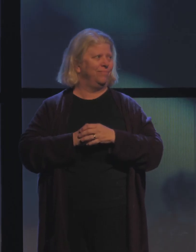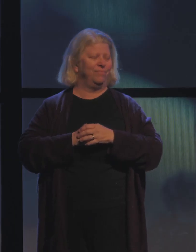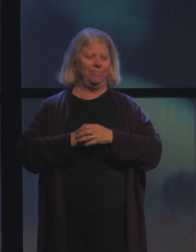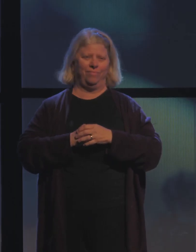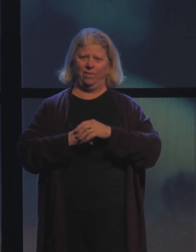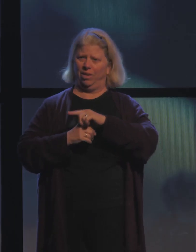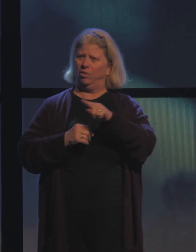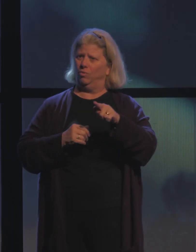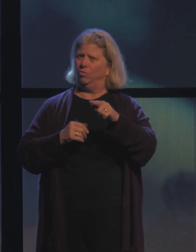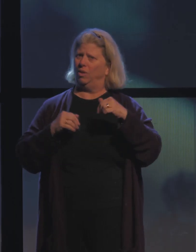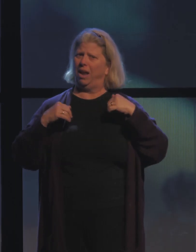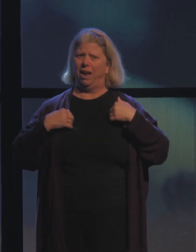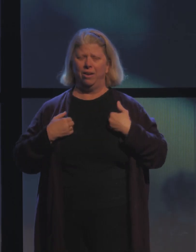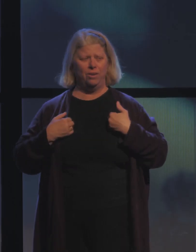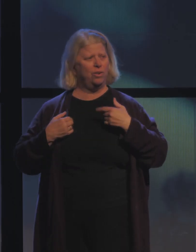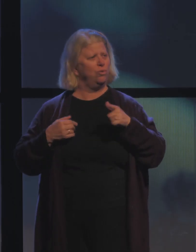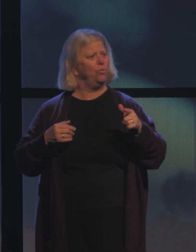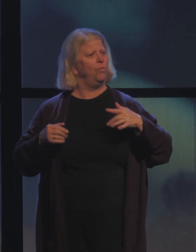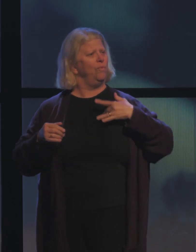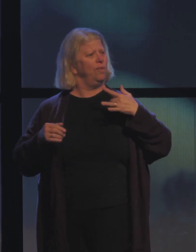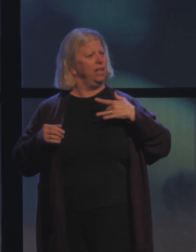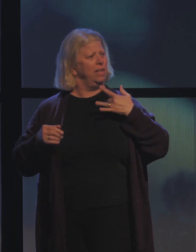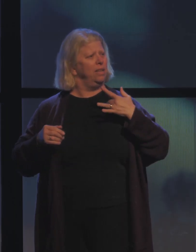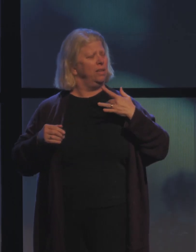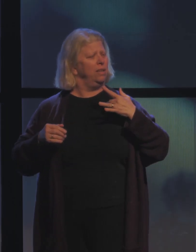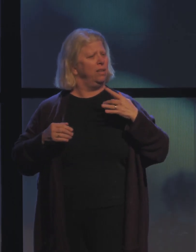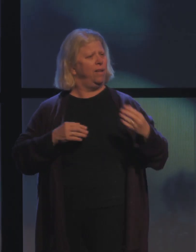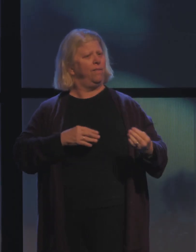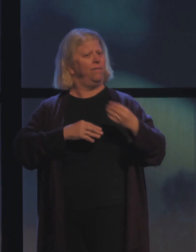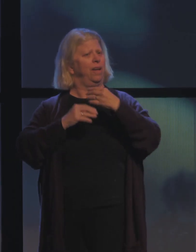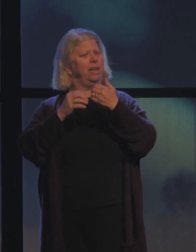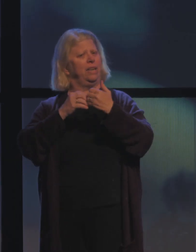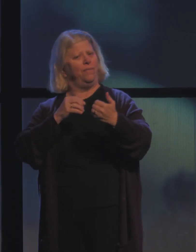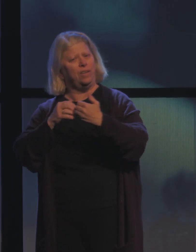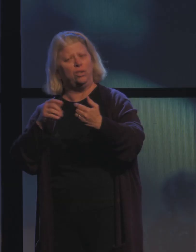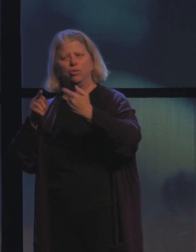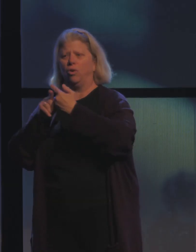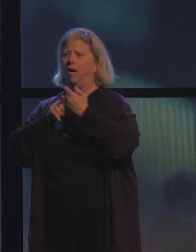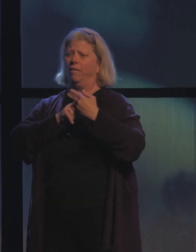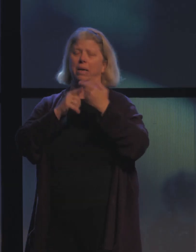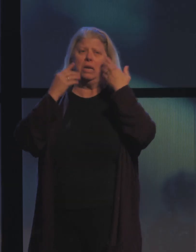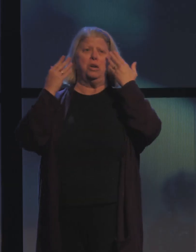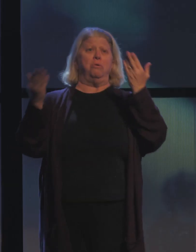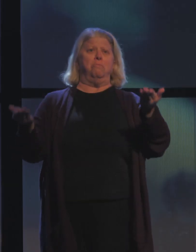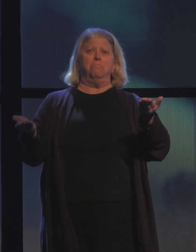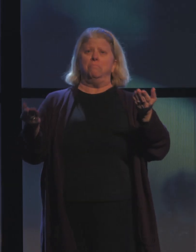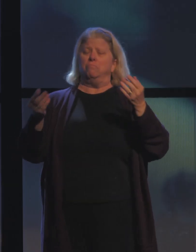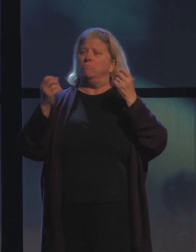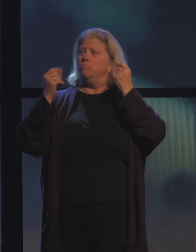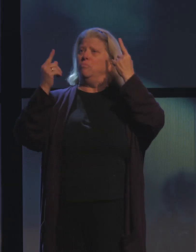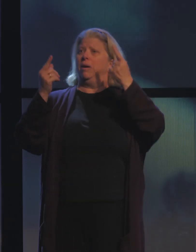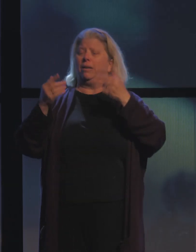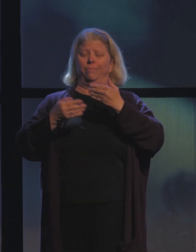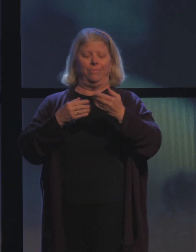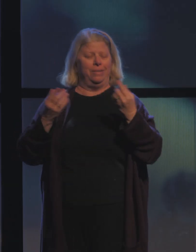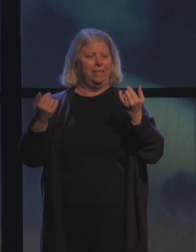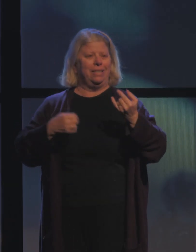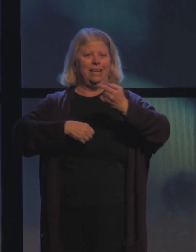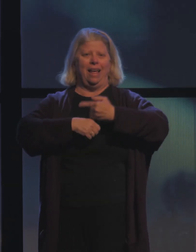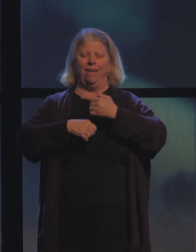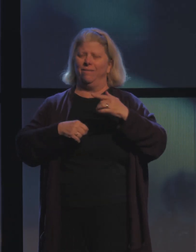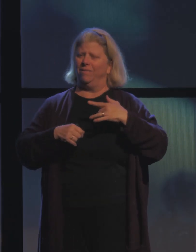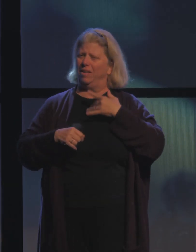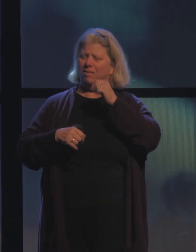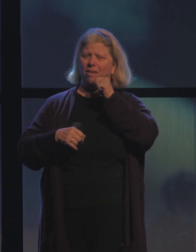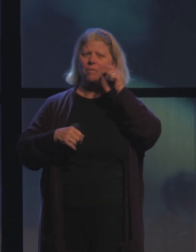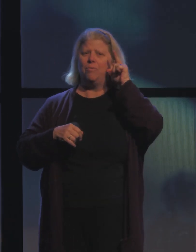Are you tired? Do you feel the effects of the division, the conflict of maybe not knowing, what am I going to wake up to today? I really felt that the